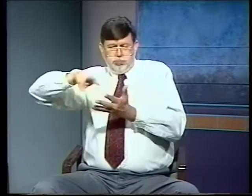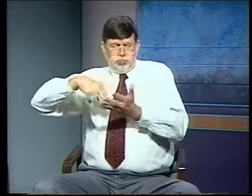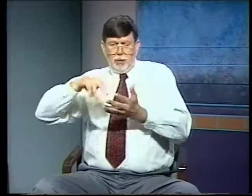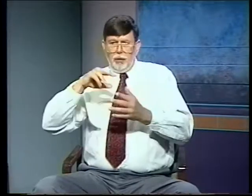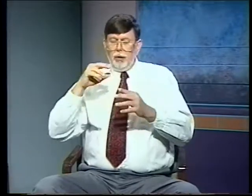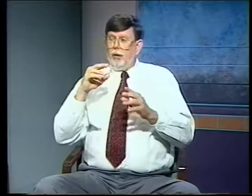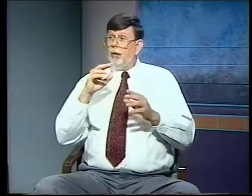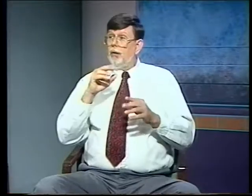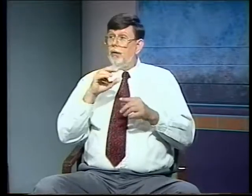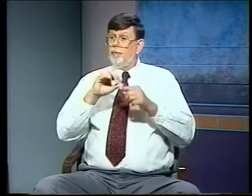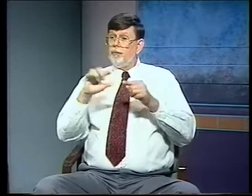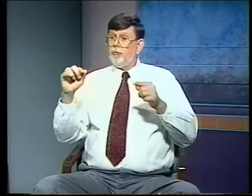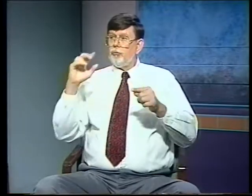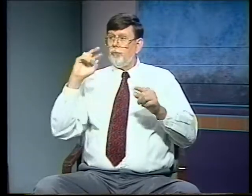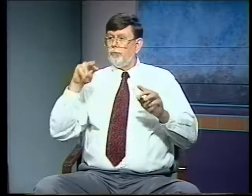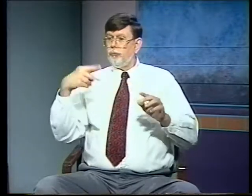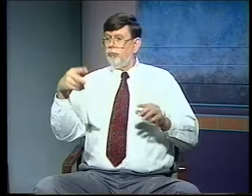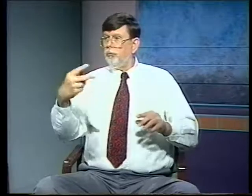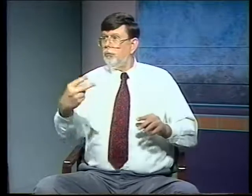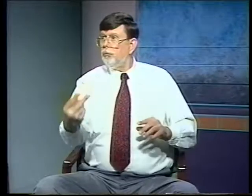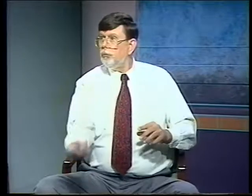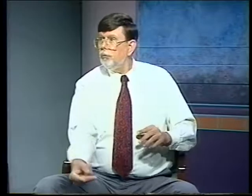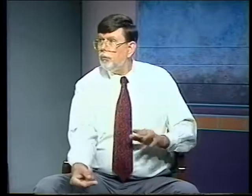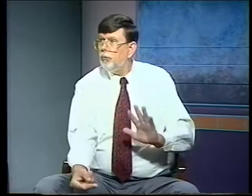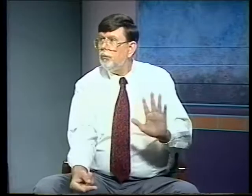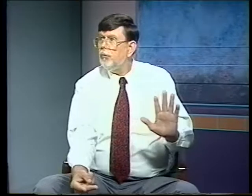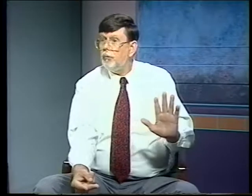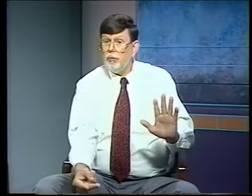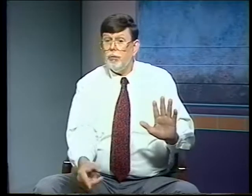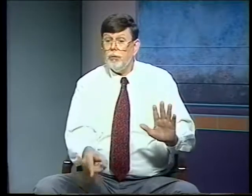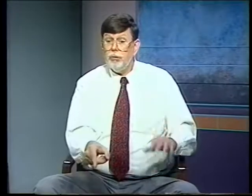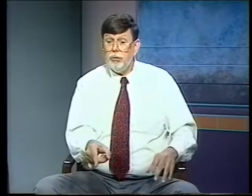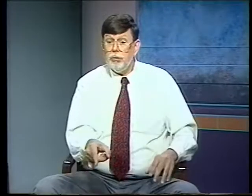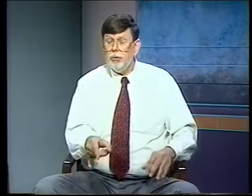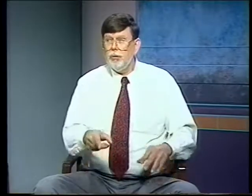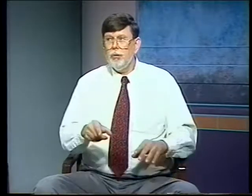If someone is dancing and loses a feather which falls to the ground,